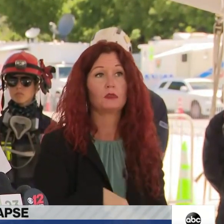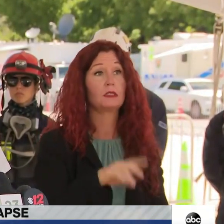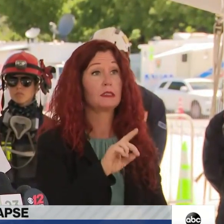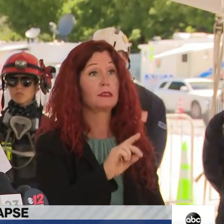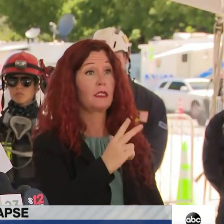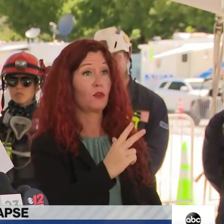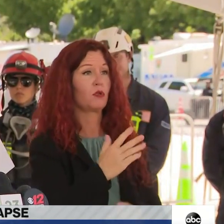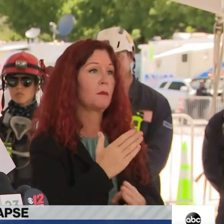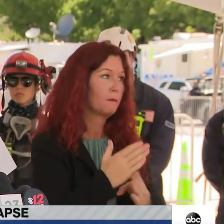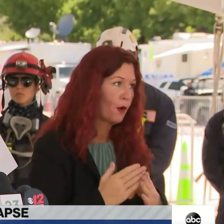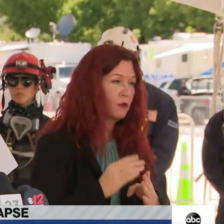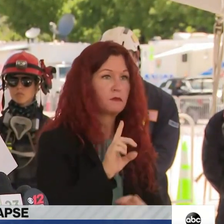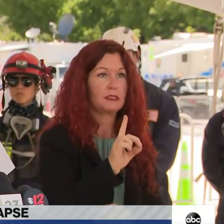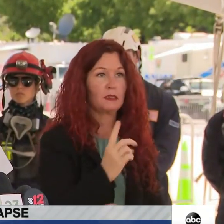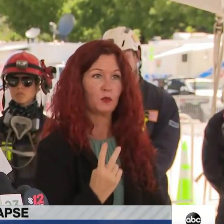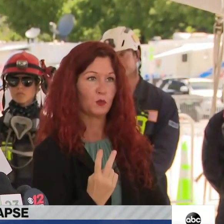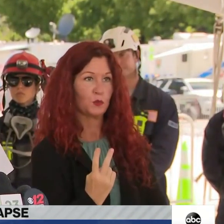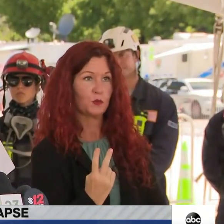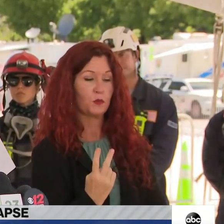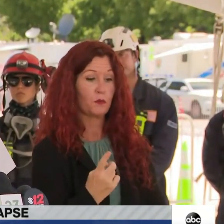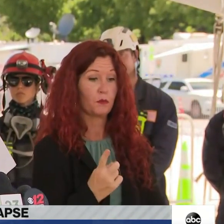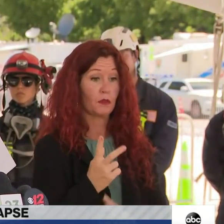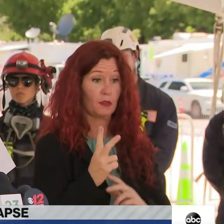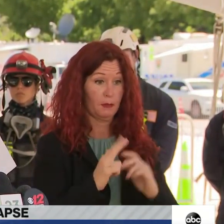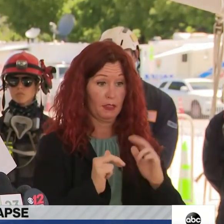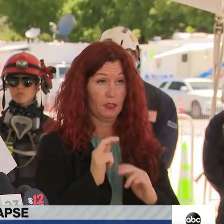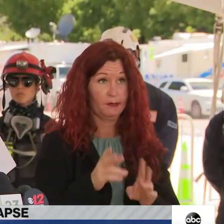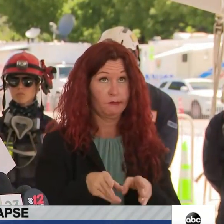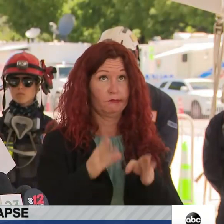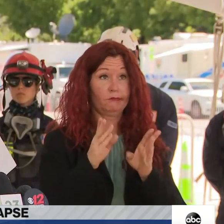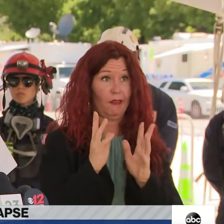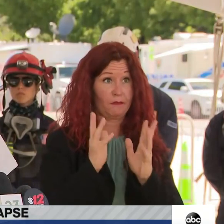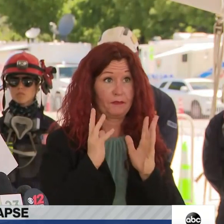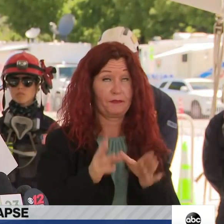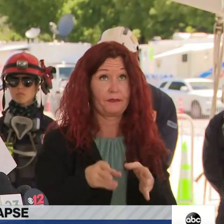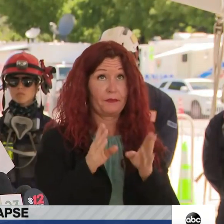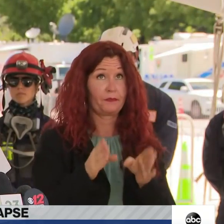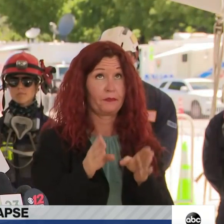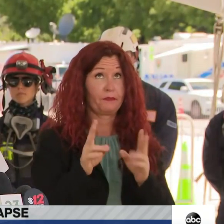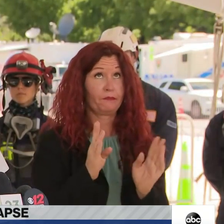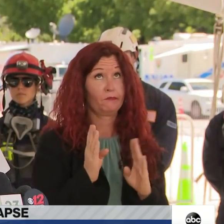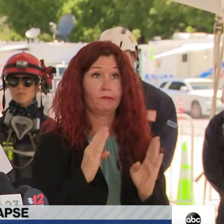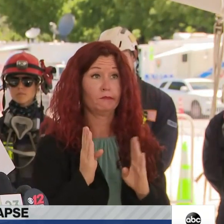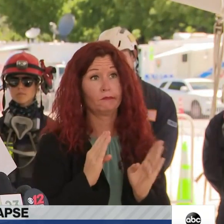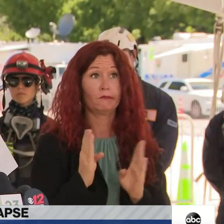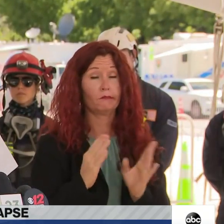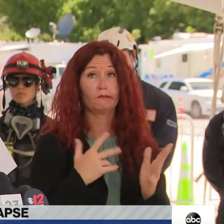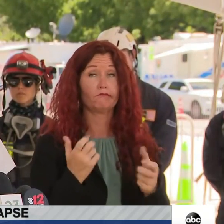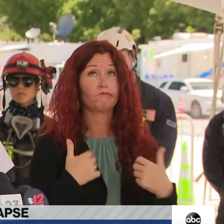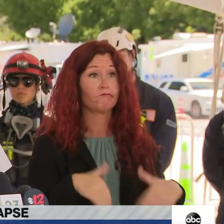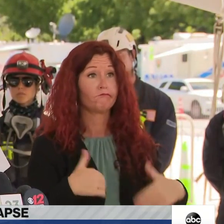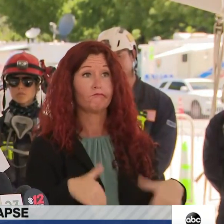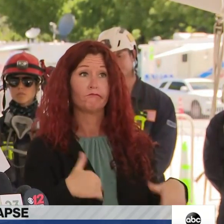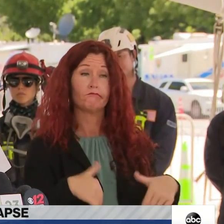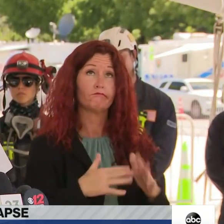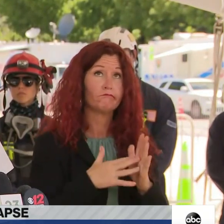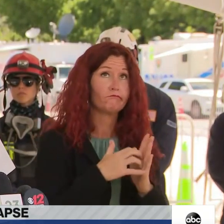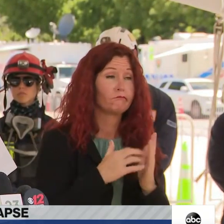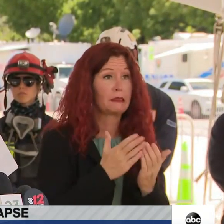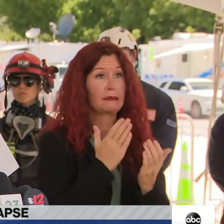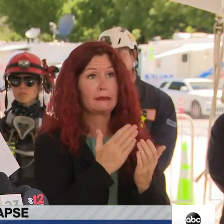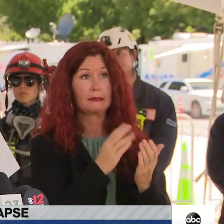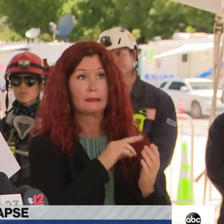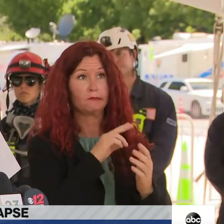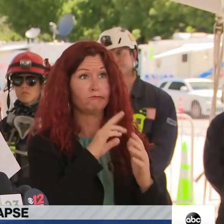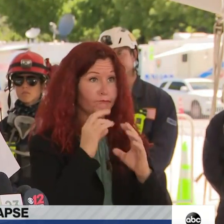D2. The building itself has been discussed, has been a primary significant concern for us all throughout. And, you know, we're